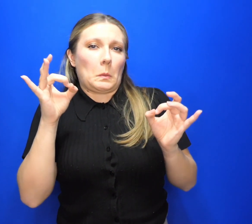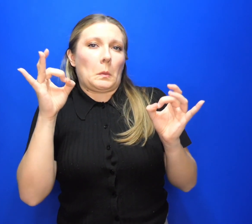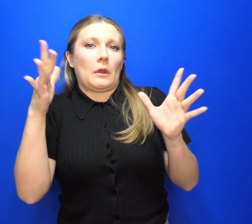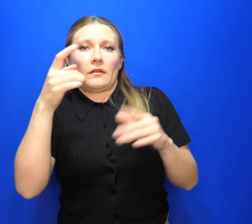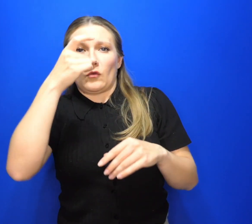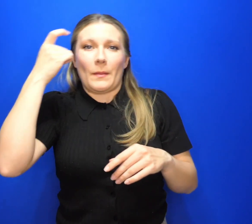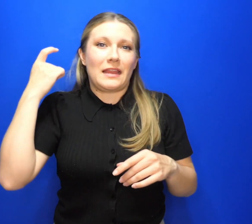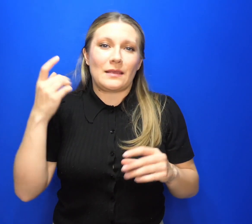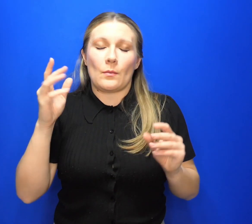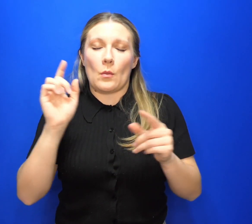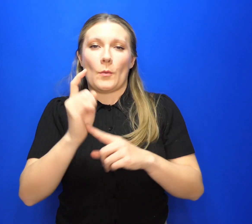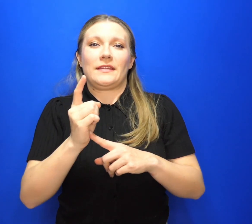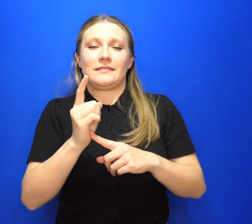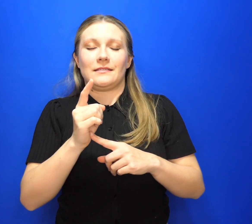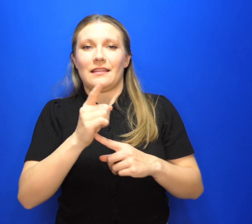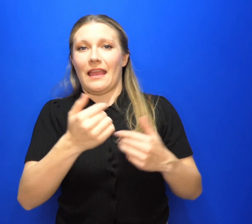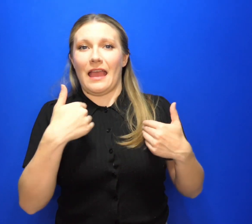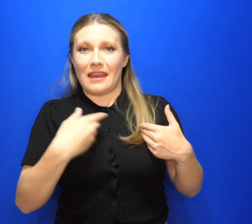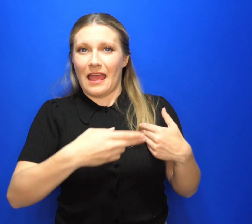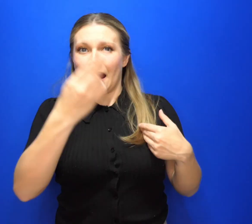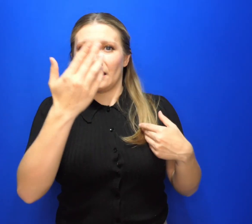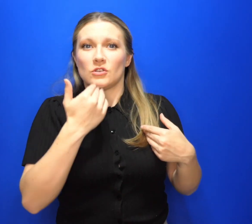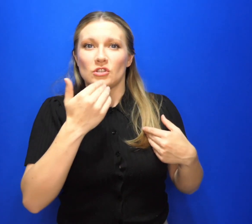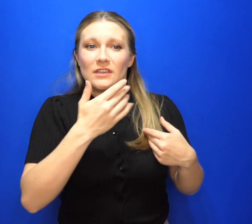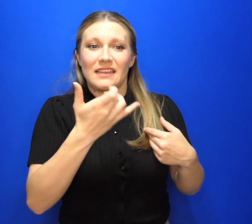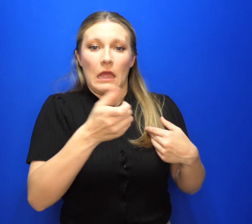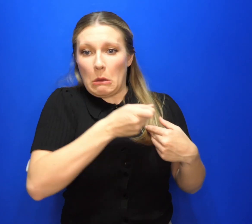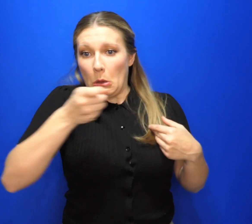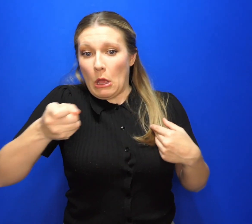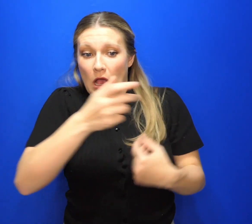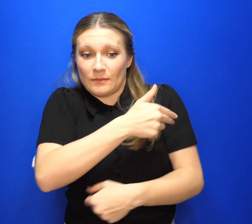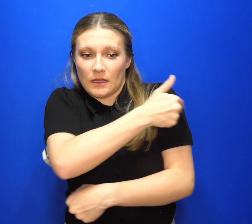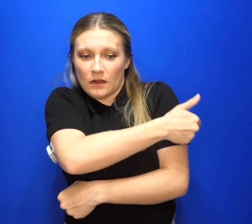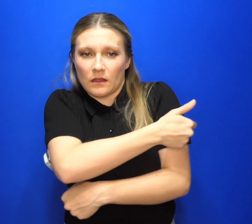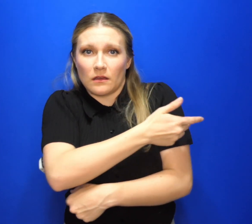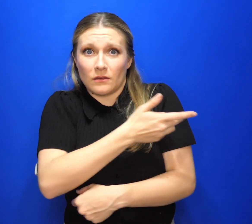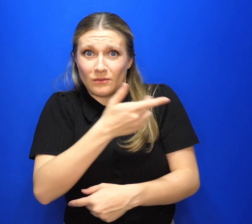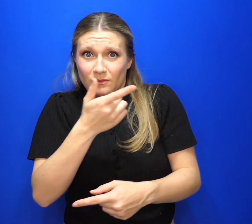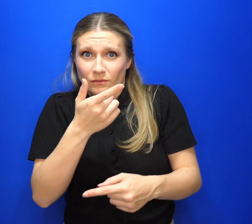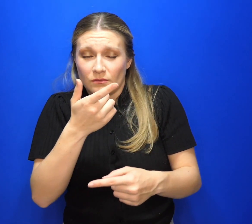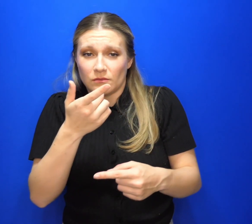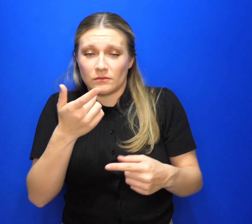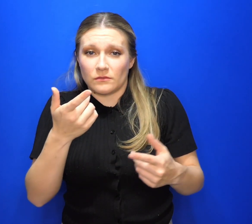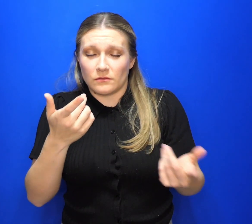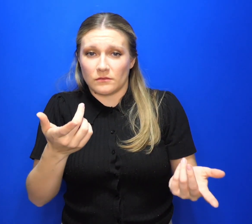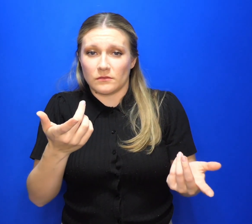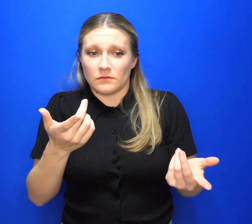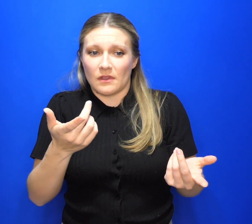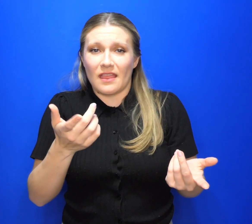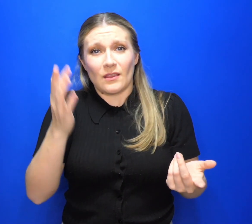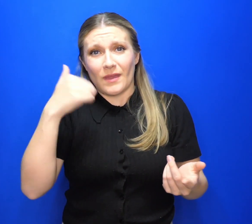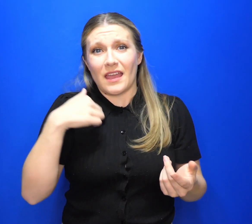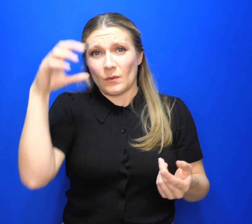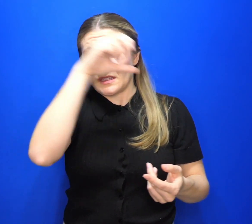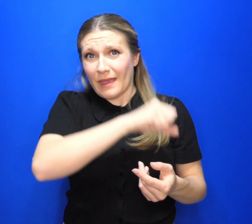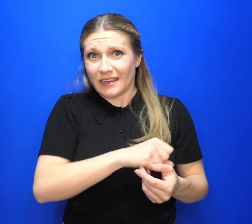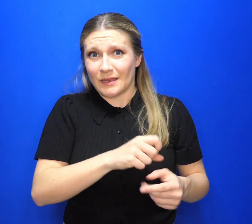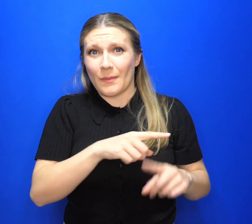had a high blood pressure and they were in the hospital for it. Right. Oh, I see. Okay. I mean, that's what I would certainly expect,